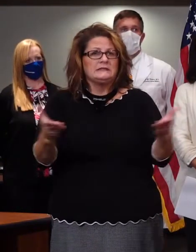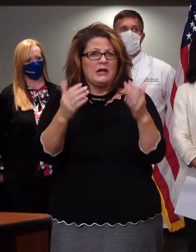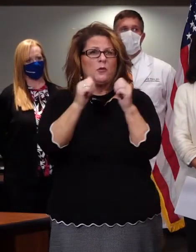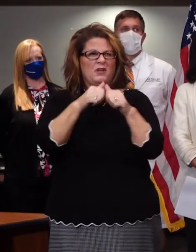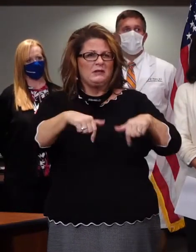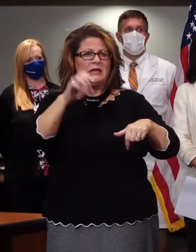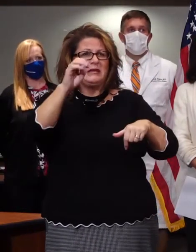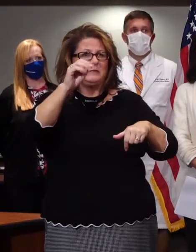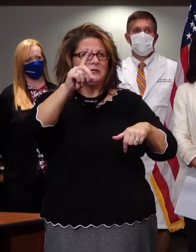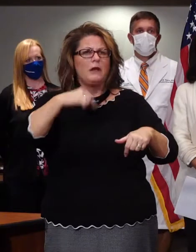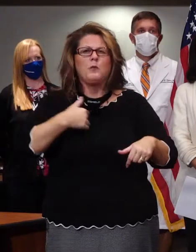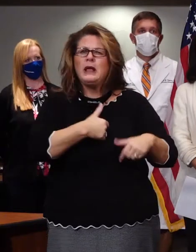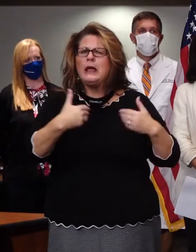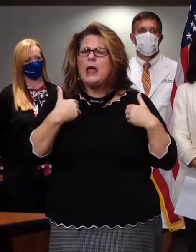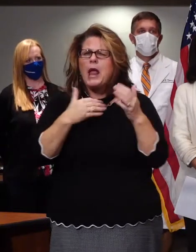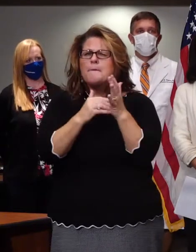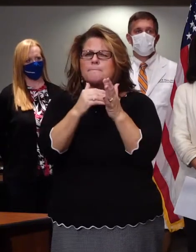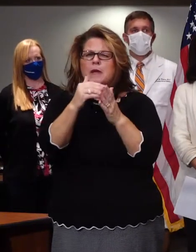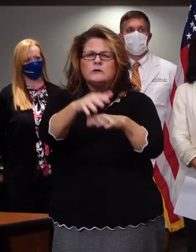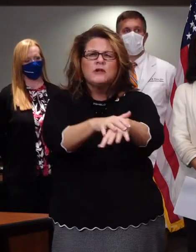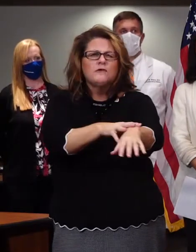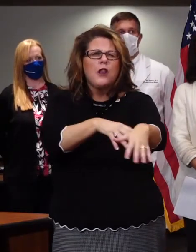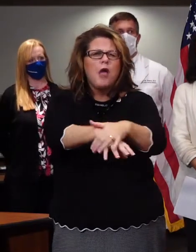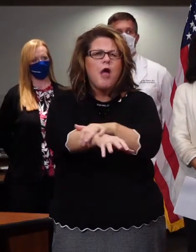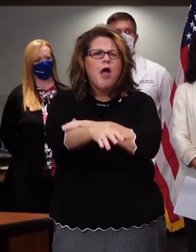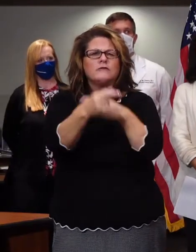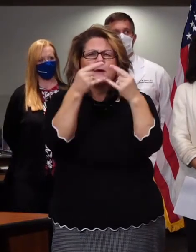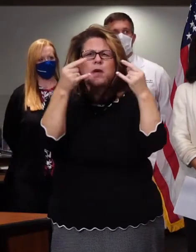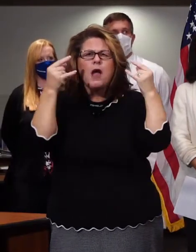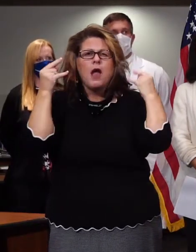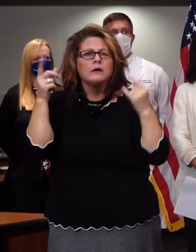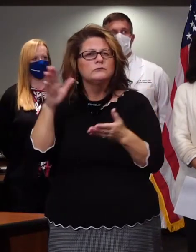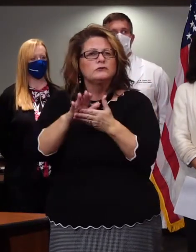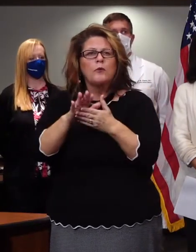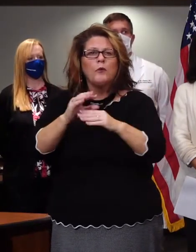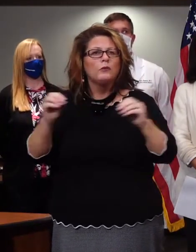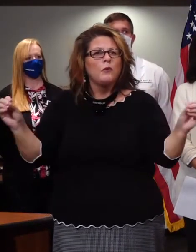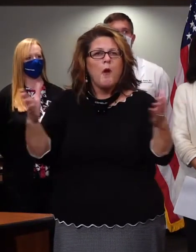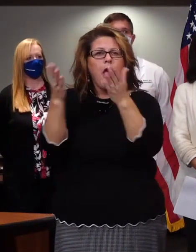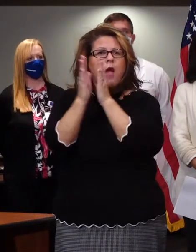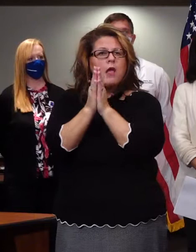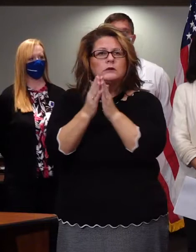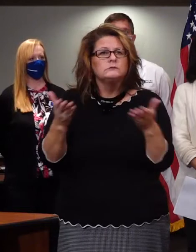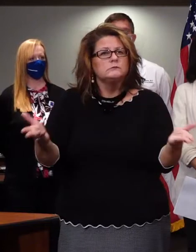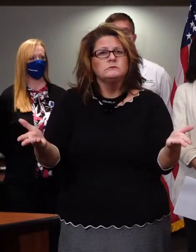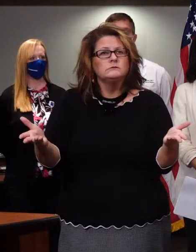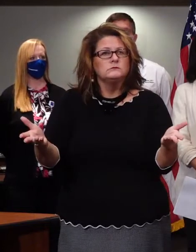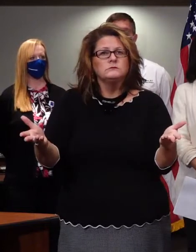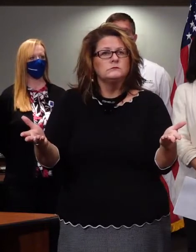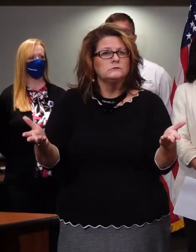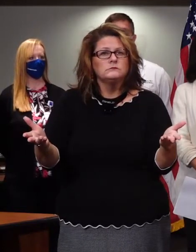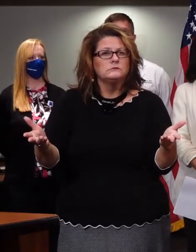millions of gloves, masks, all of that, and it has not been requested. There's a lot available now on the commercial market, but there's